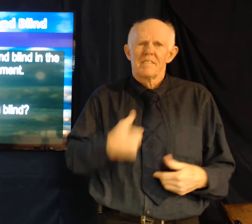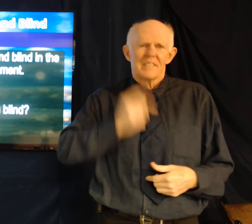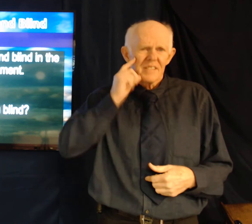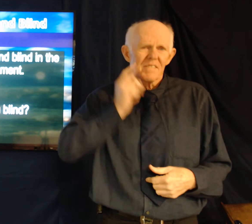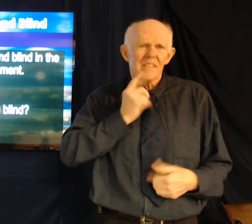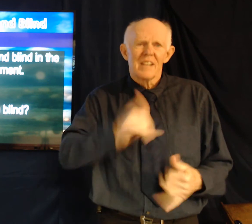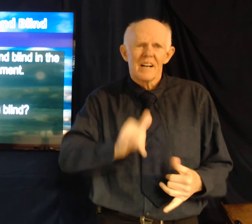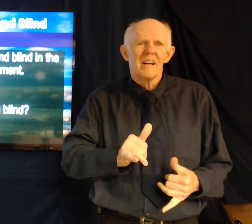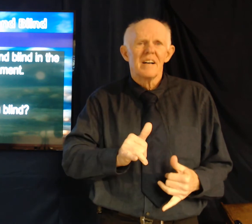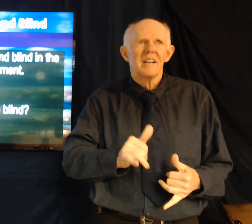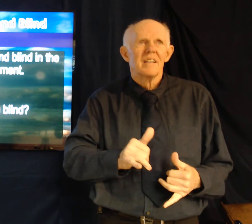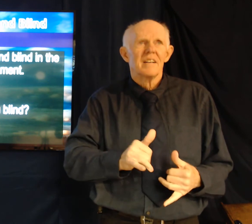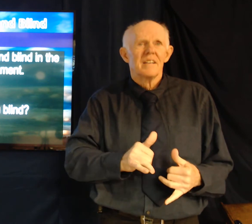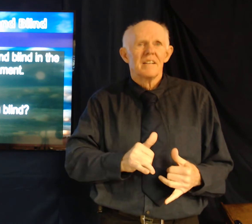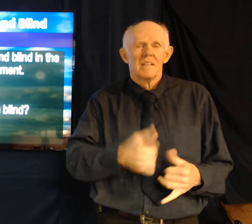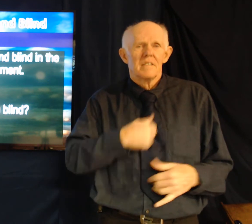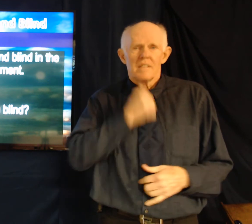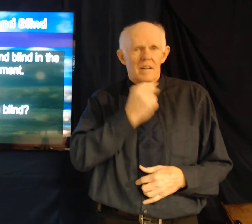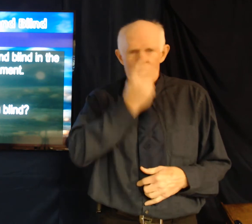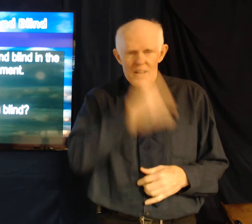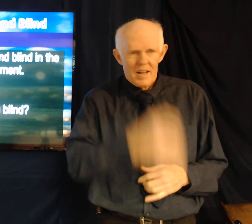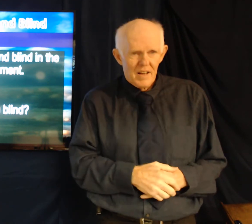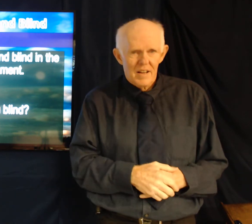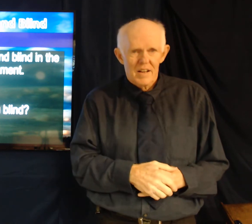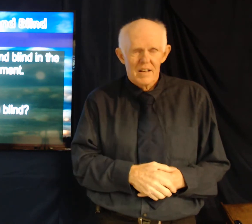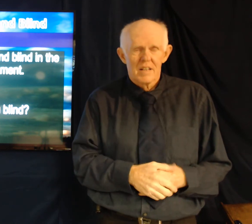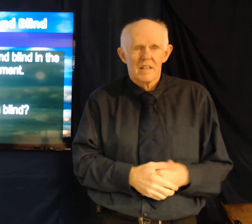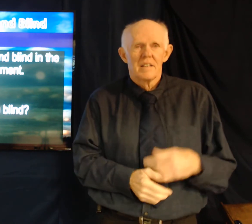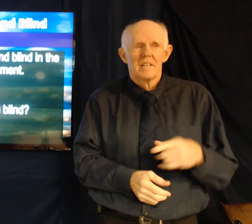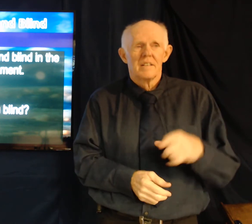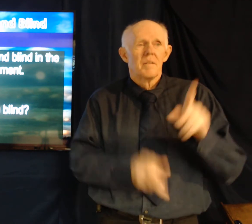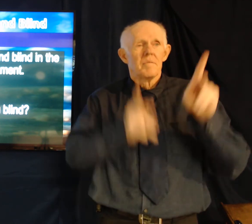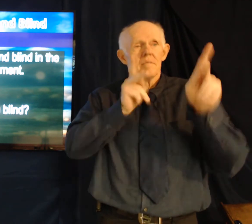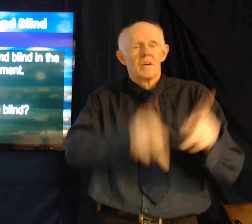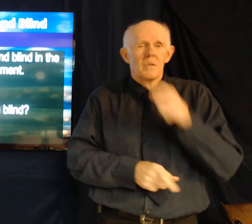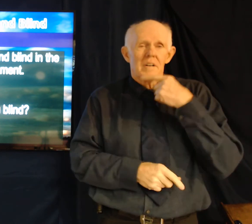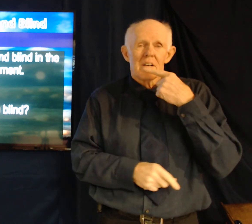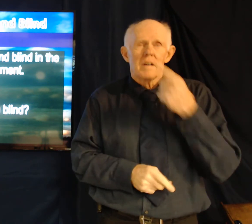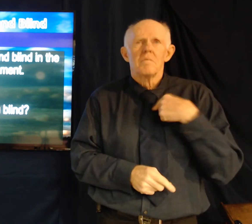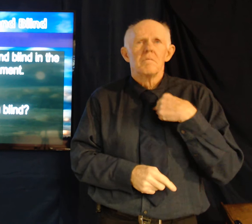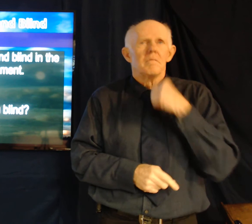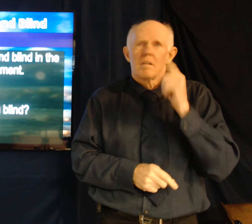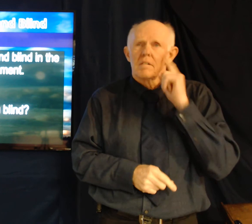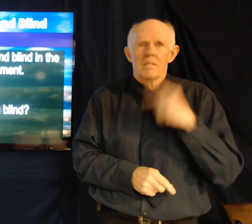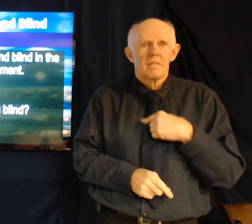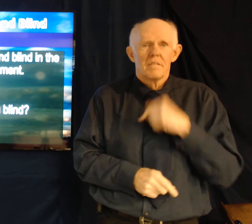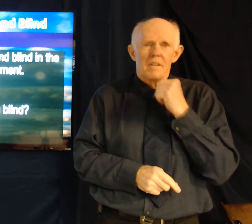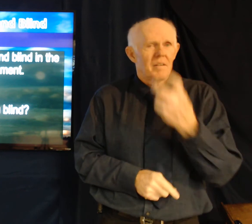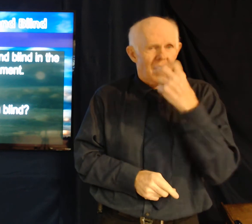I'm still deaf, but I'm not blind. The person might say,